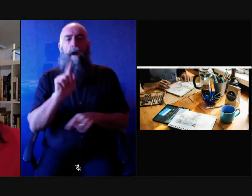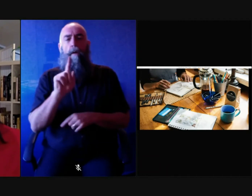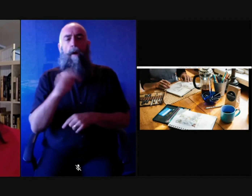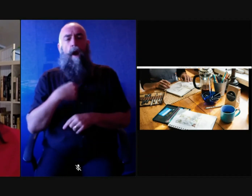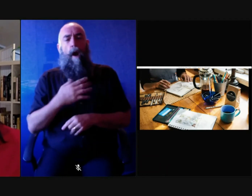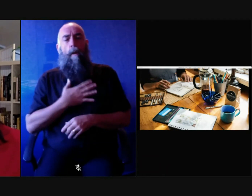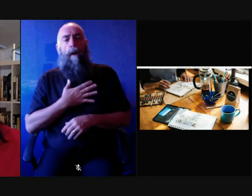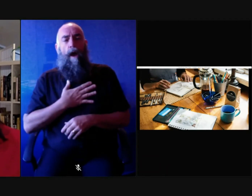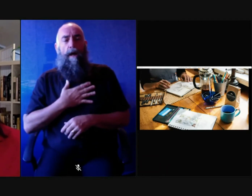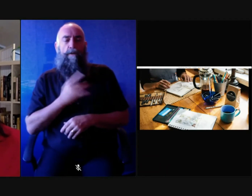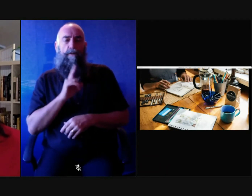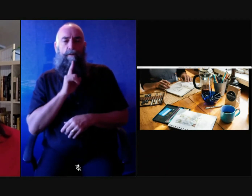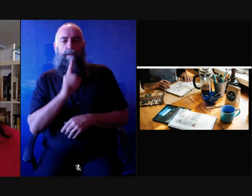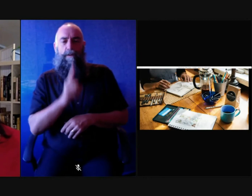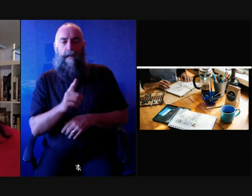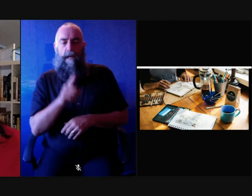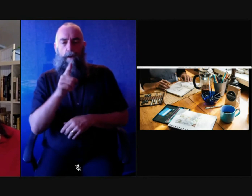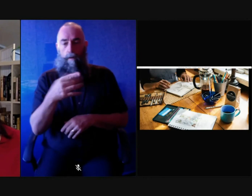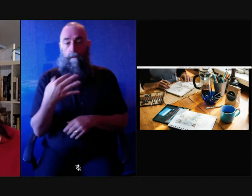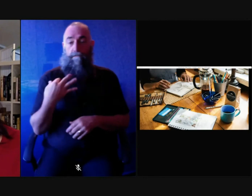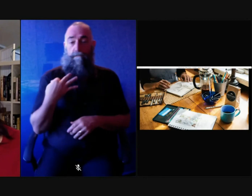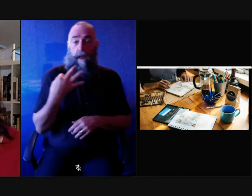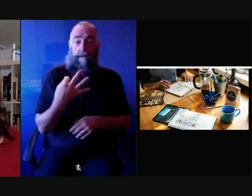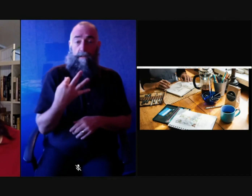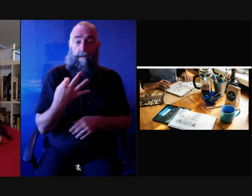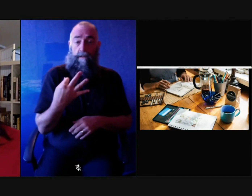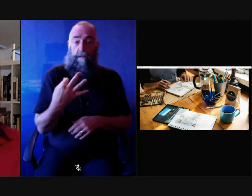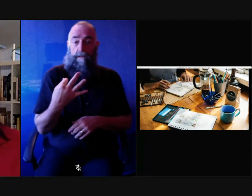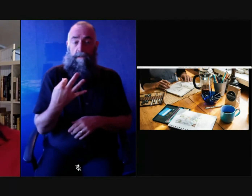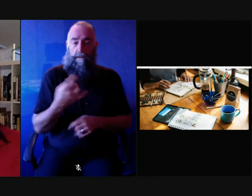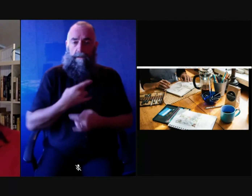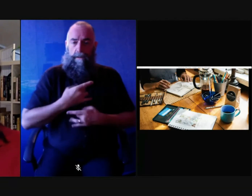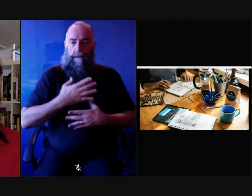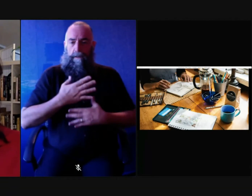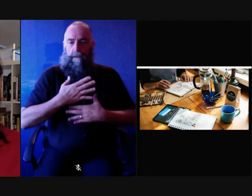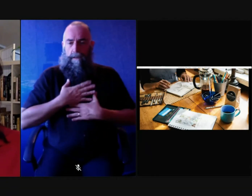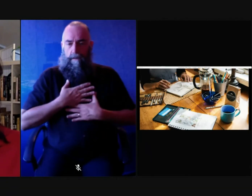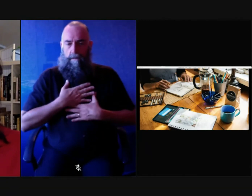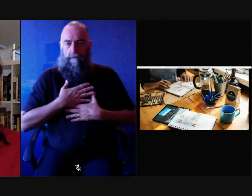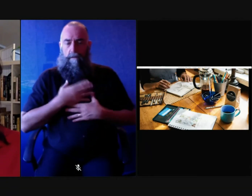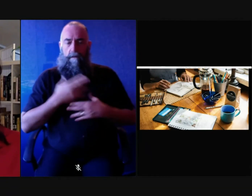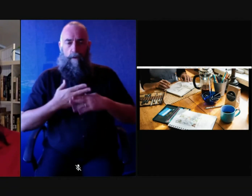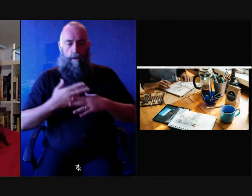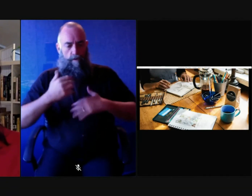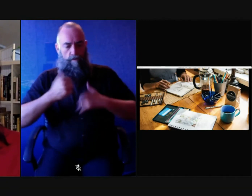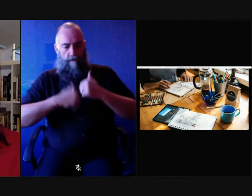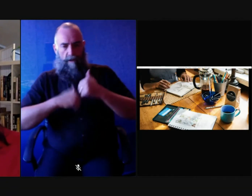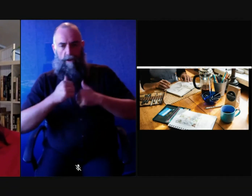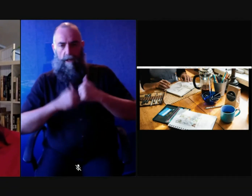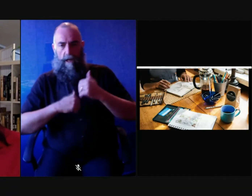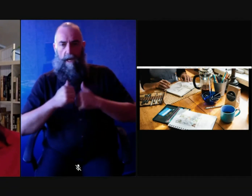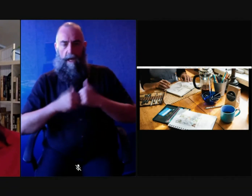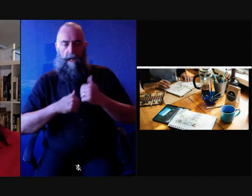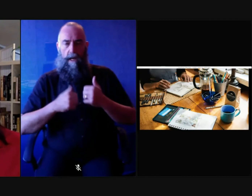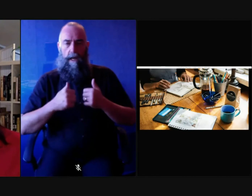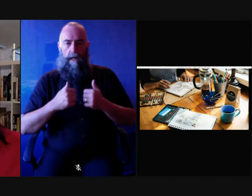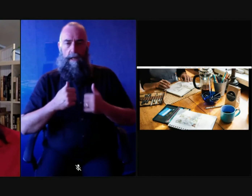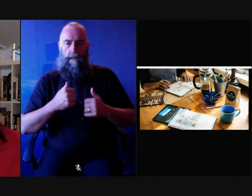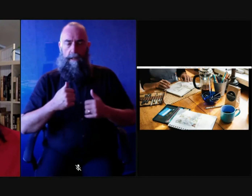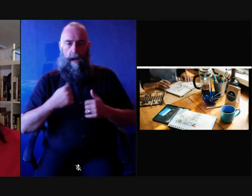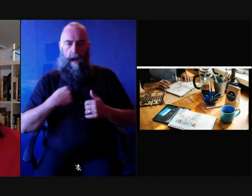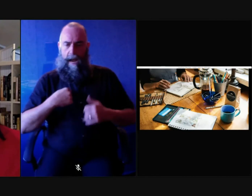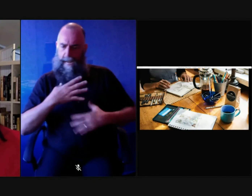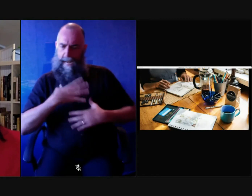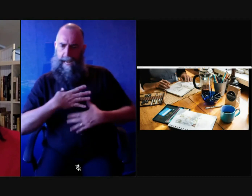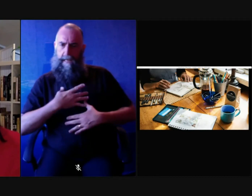volunteer yourself for a self-imposed structure. It might sound odd, and a lot of